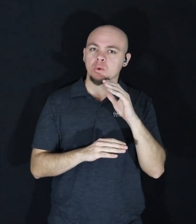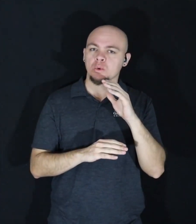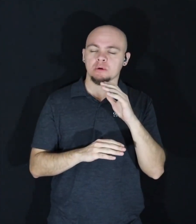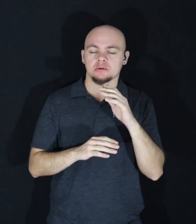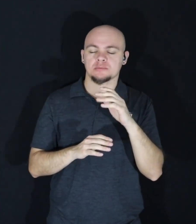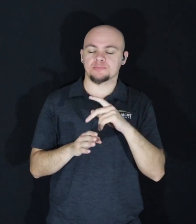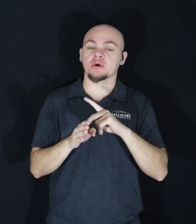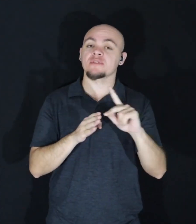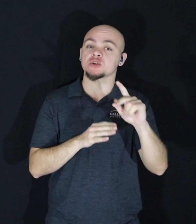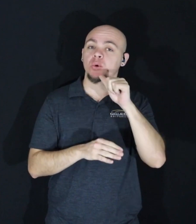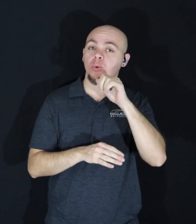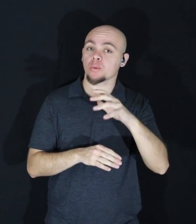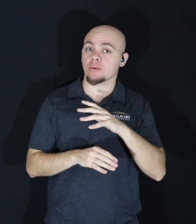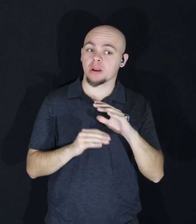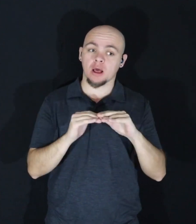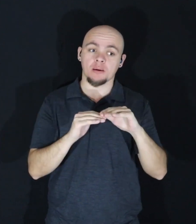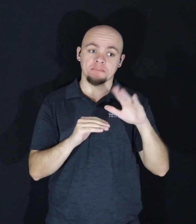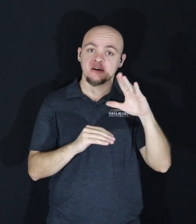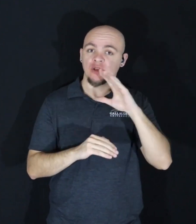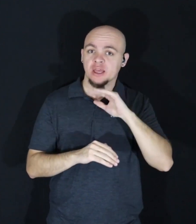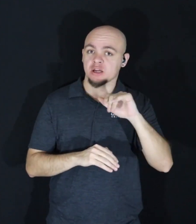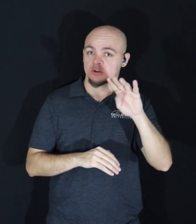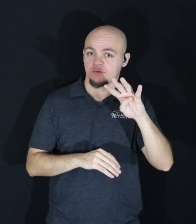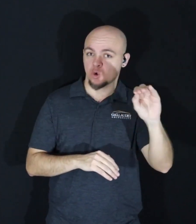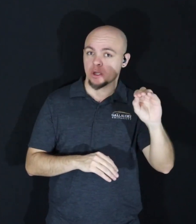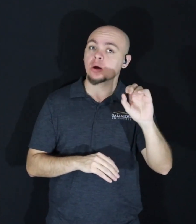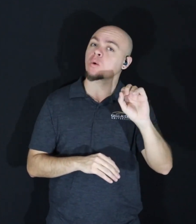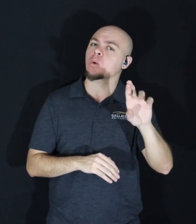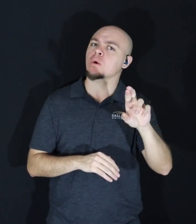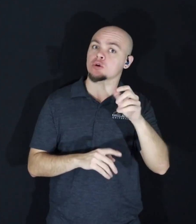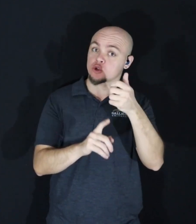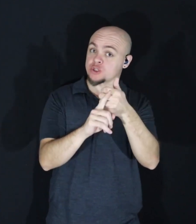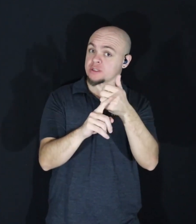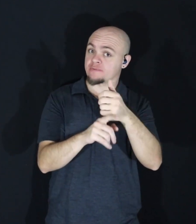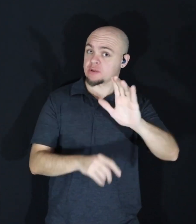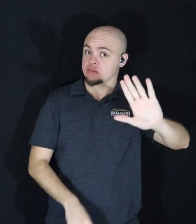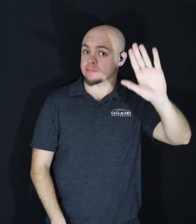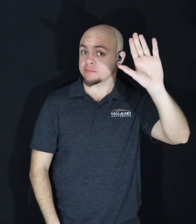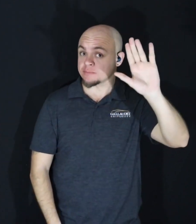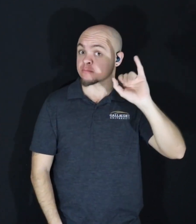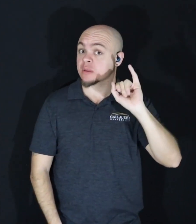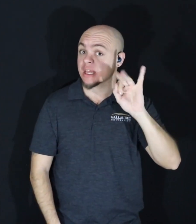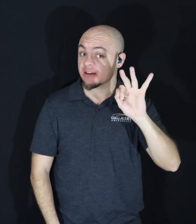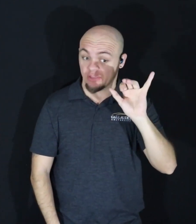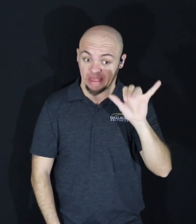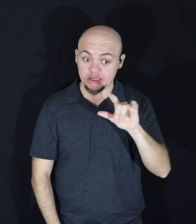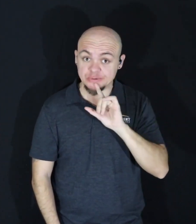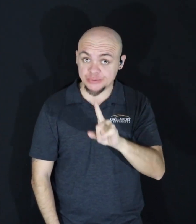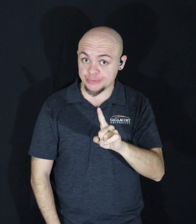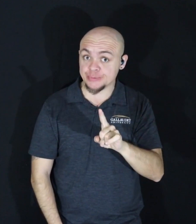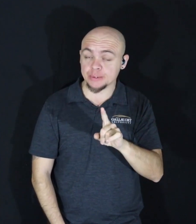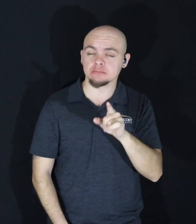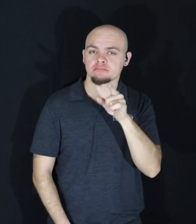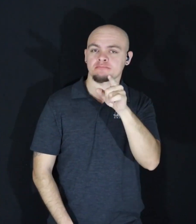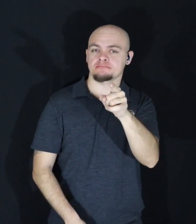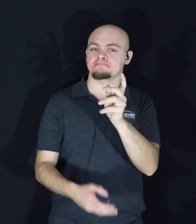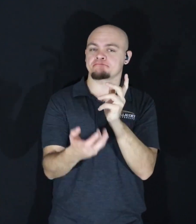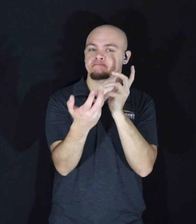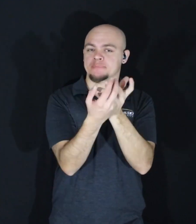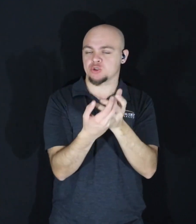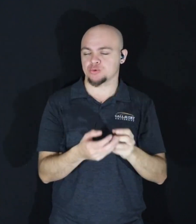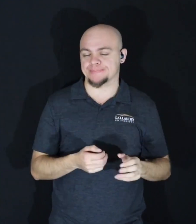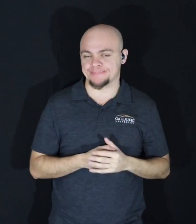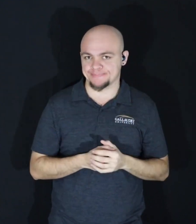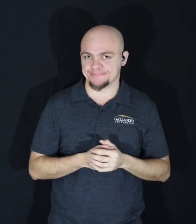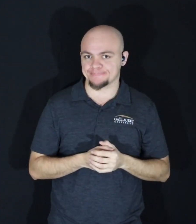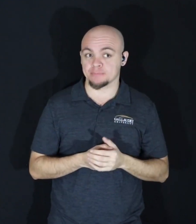many of you are a professional woman over the age of 40? If so, this talk is for you because let's